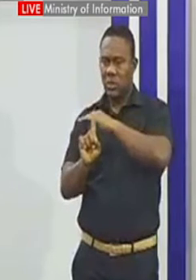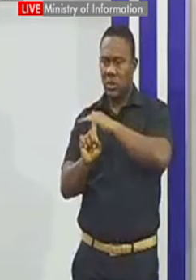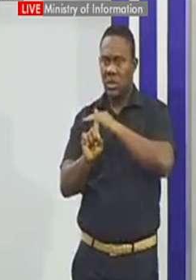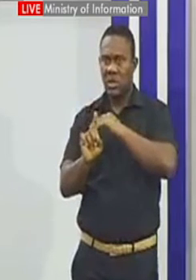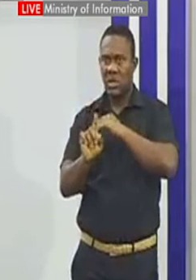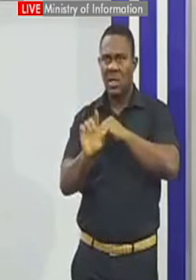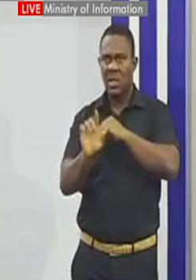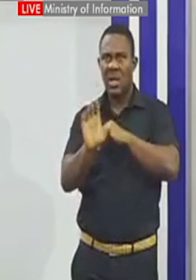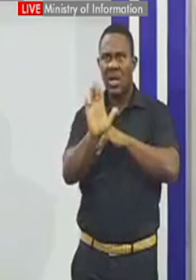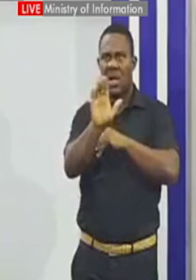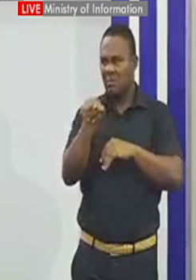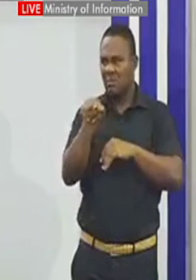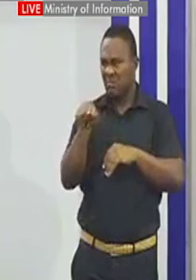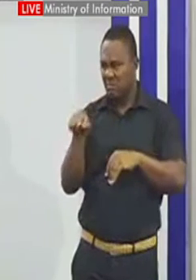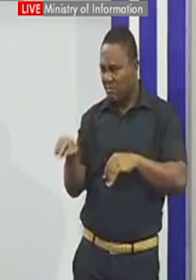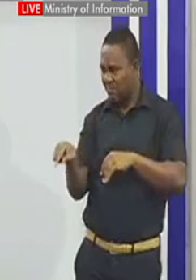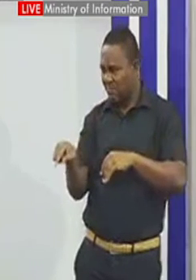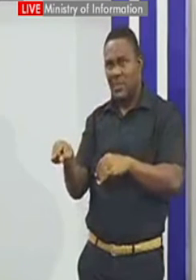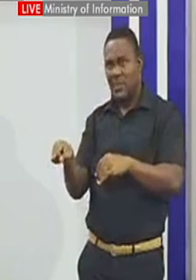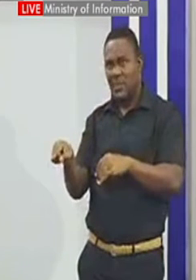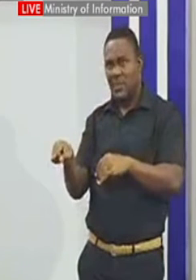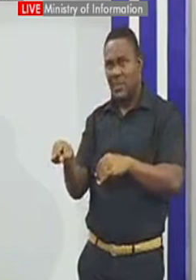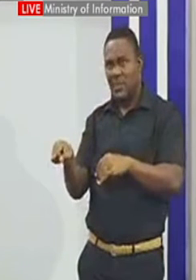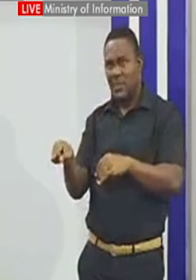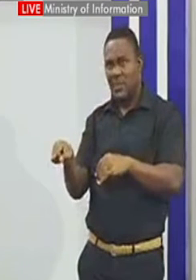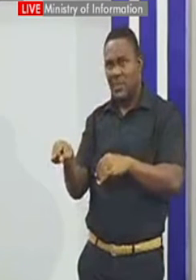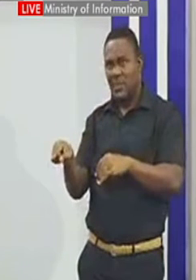hands with soap before you go in.